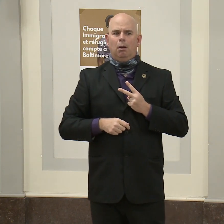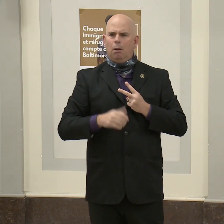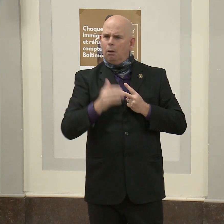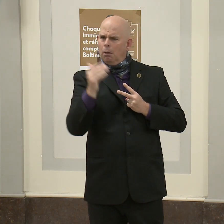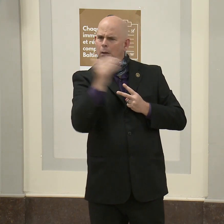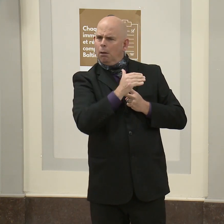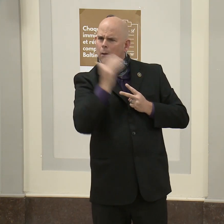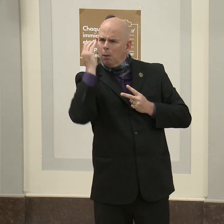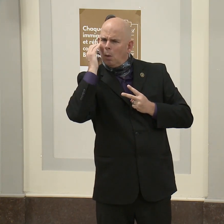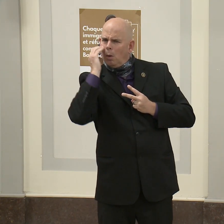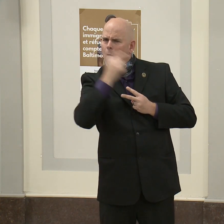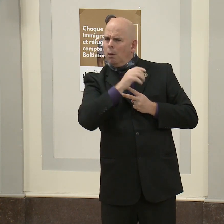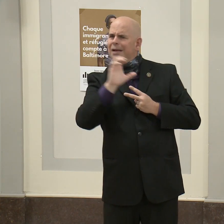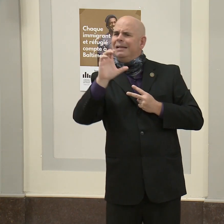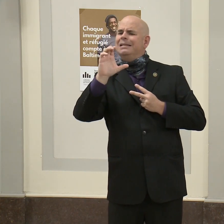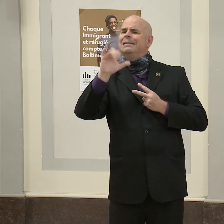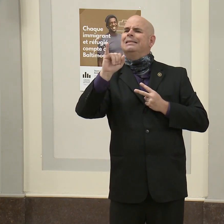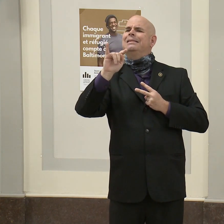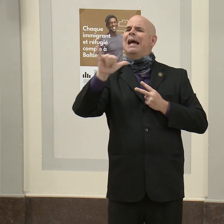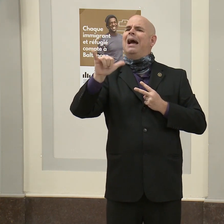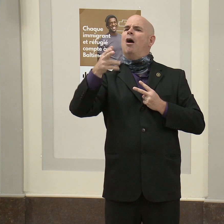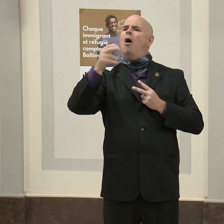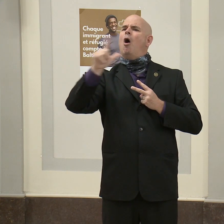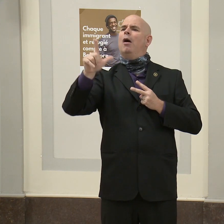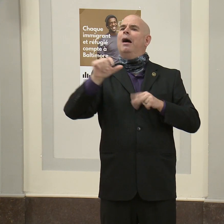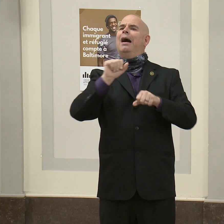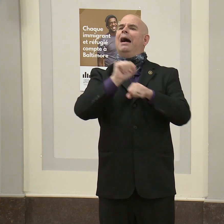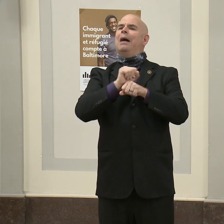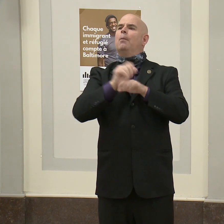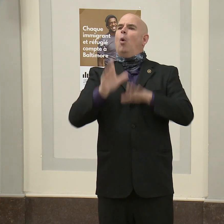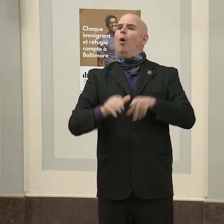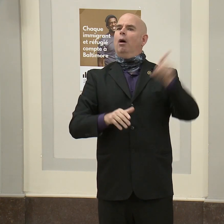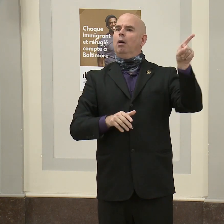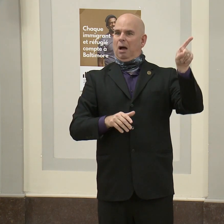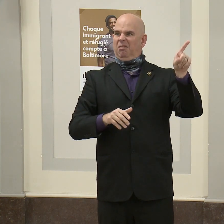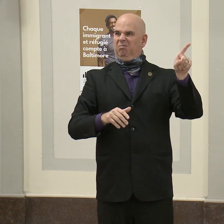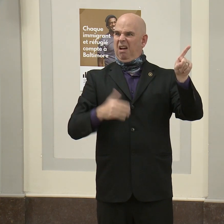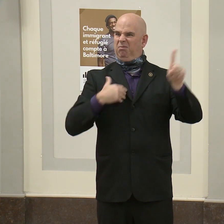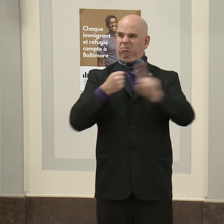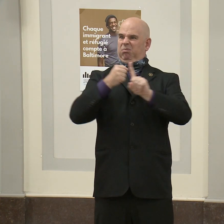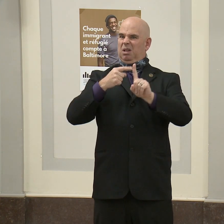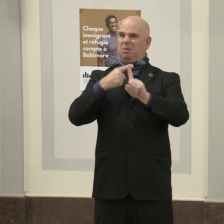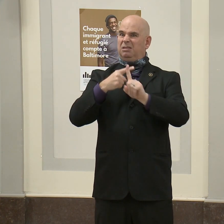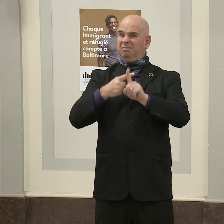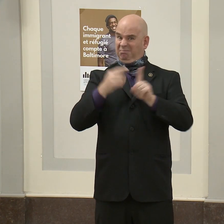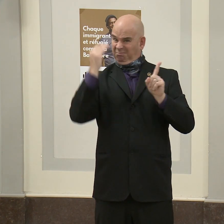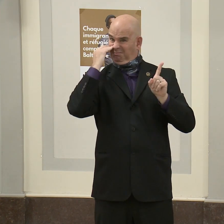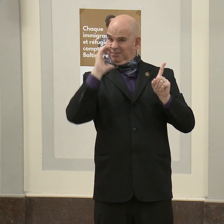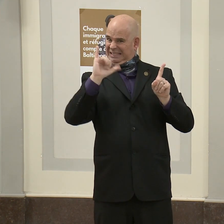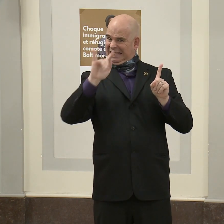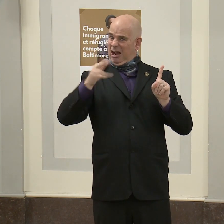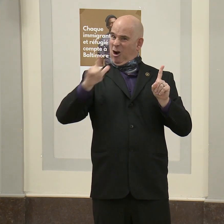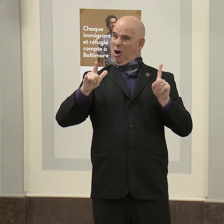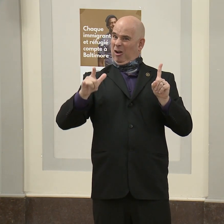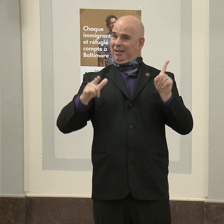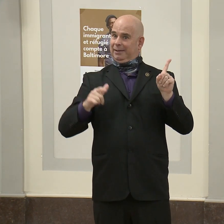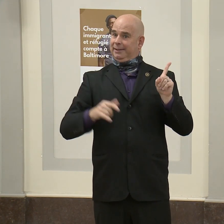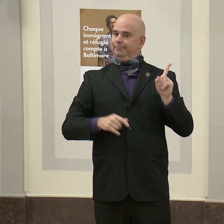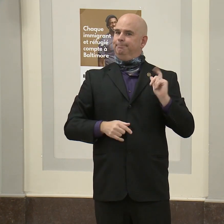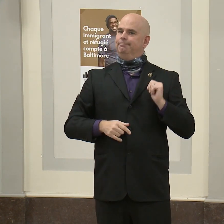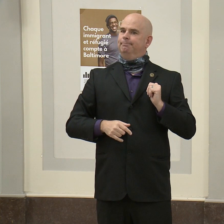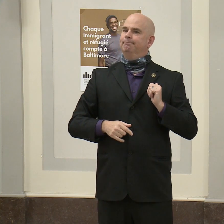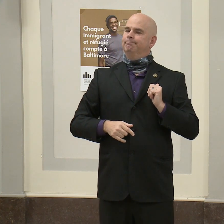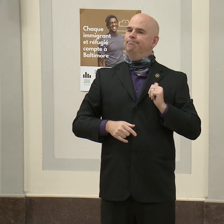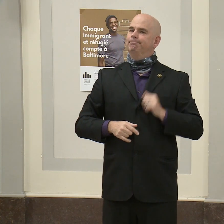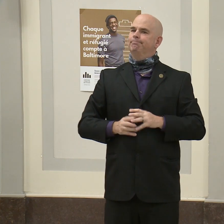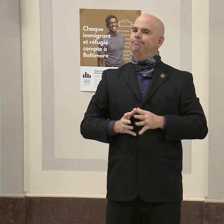employee or someone who was tested for COVID-19? Well, you know, to be honest with you,